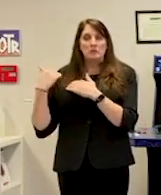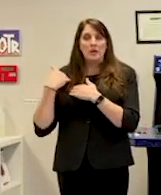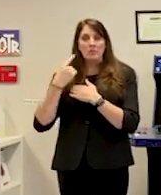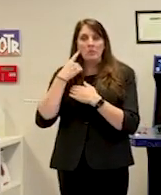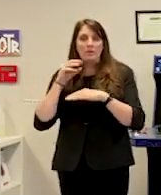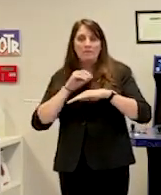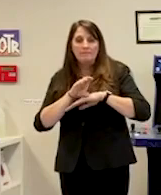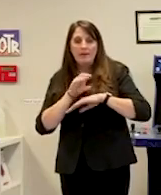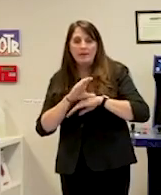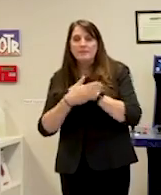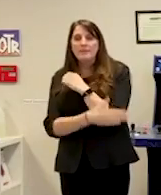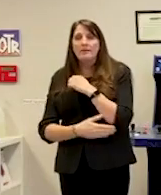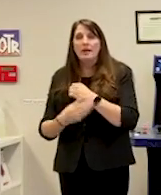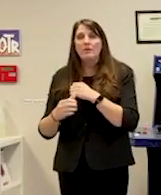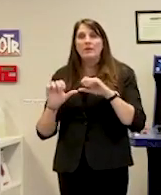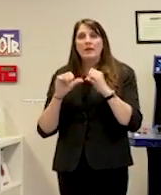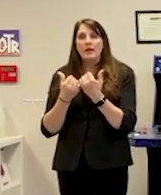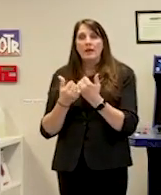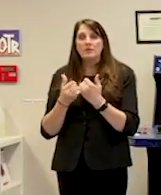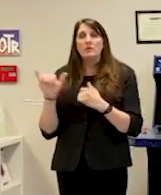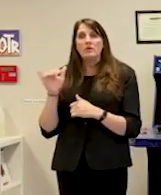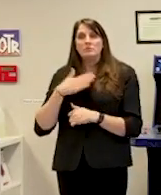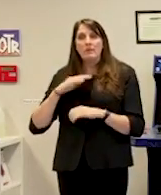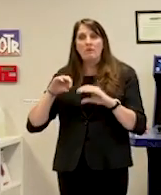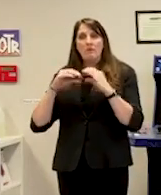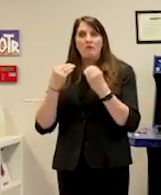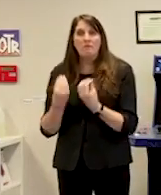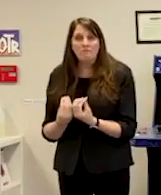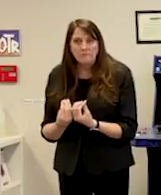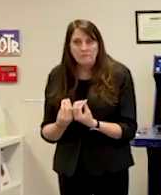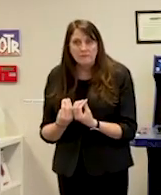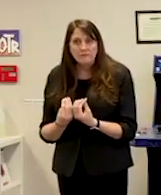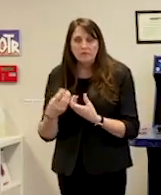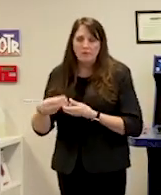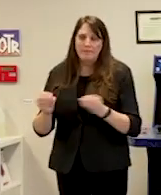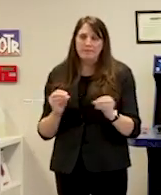agencies and my office on issues that are important to youth.